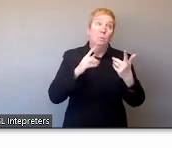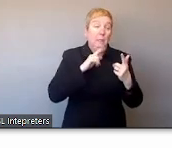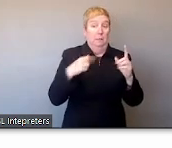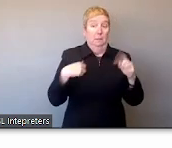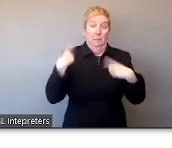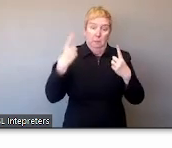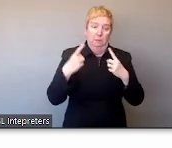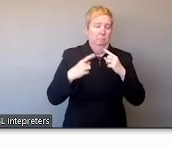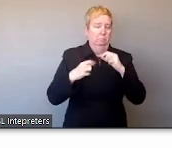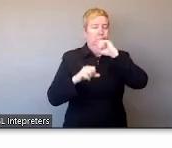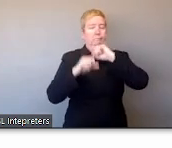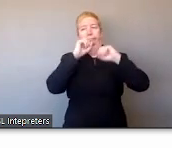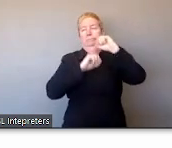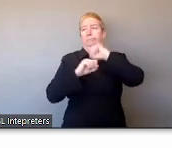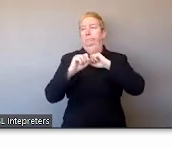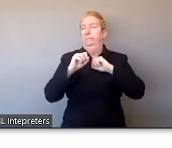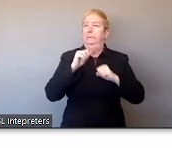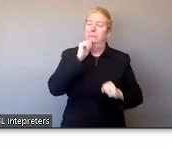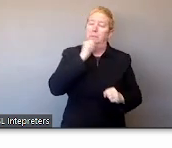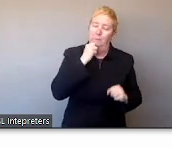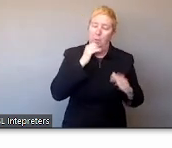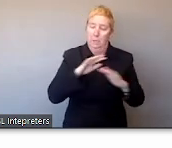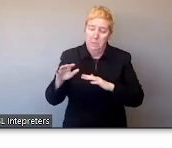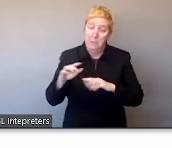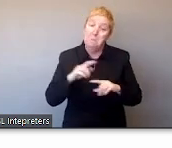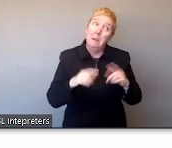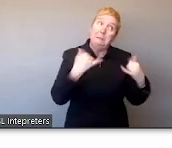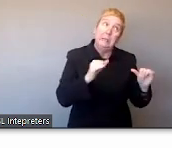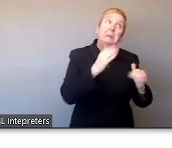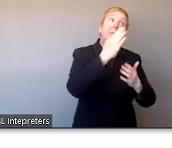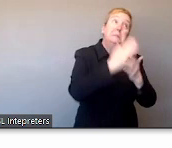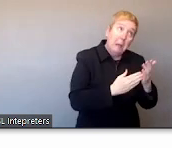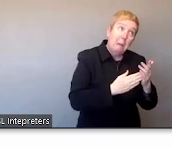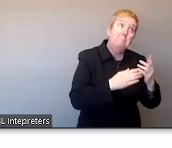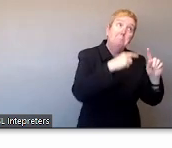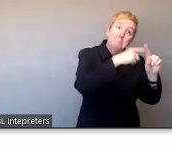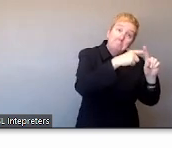we still have things to be thankful for. Next slide, please, Brianna.